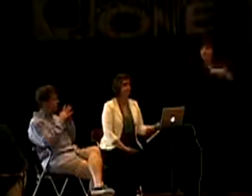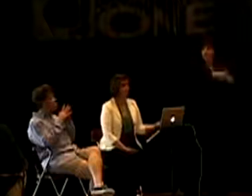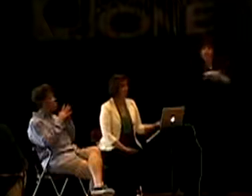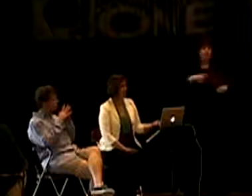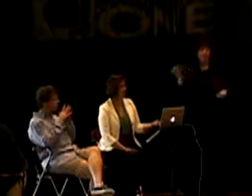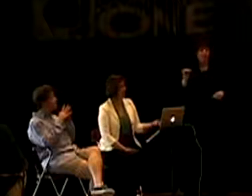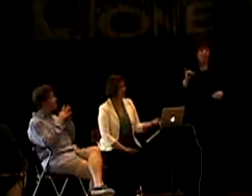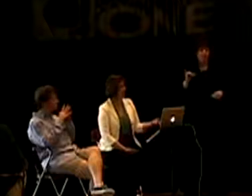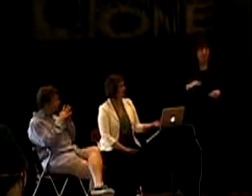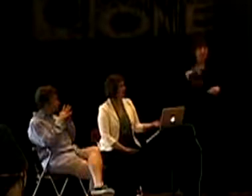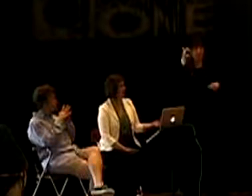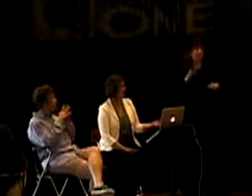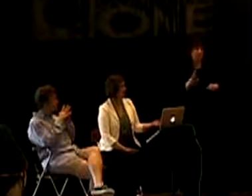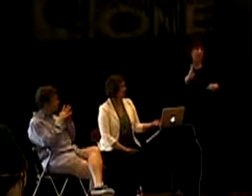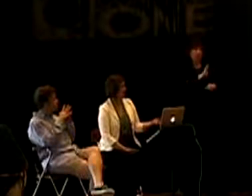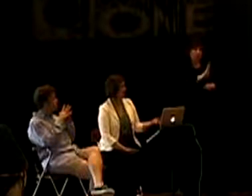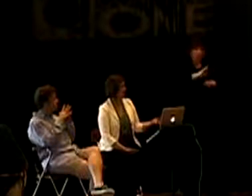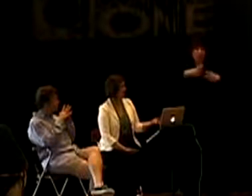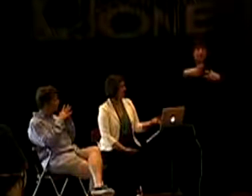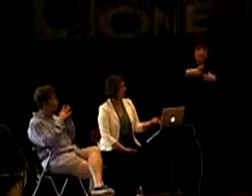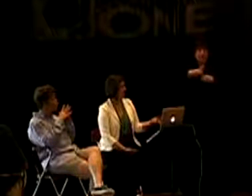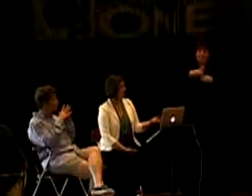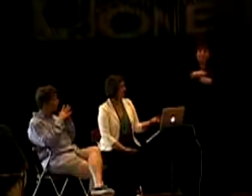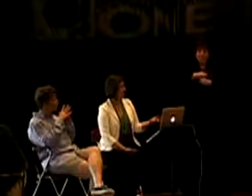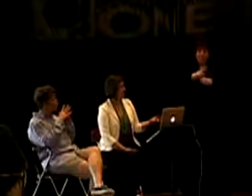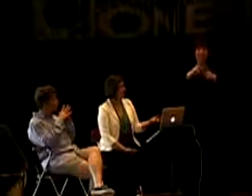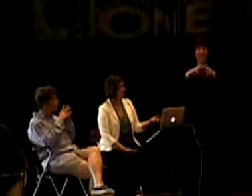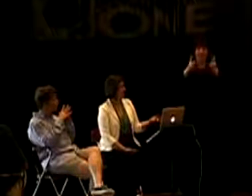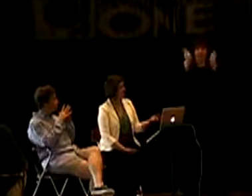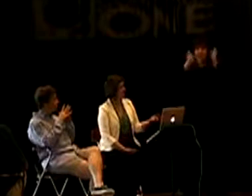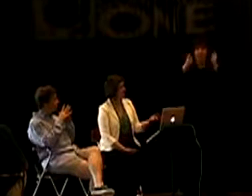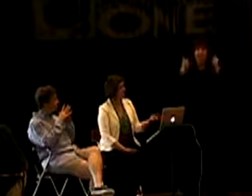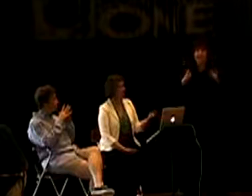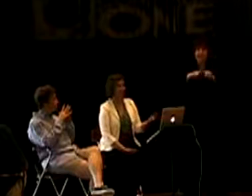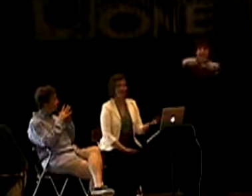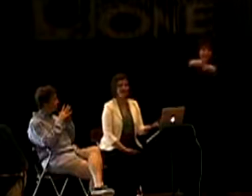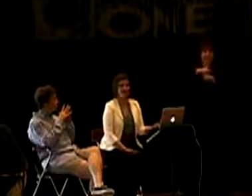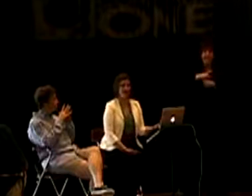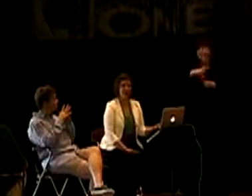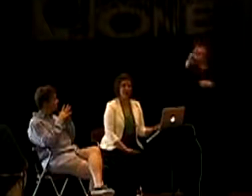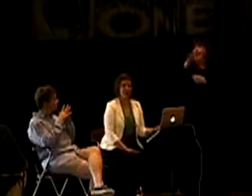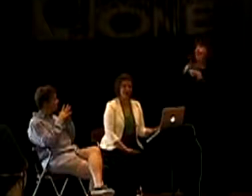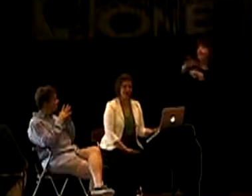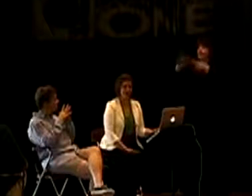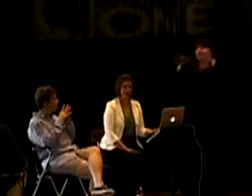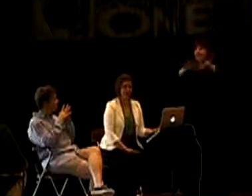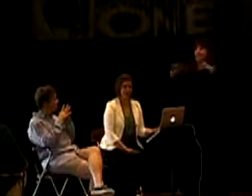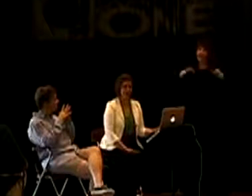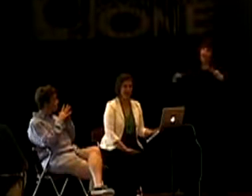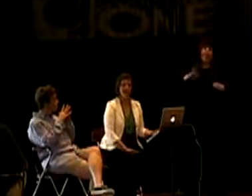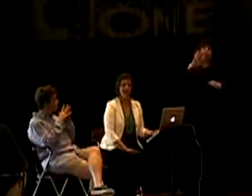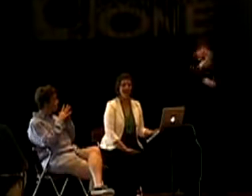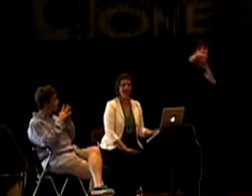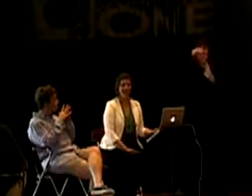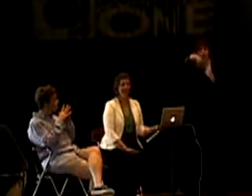So that's Aditi in a nutshell. Completely sort of not adequate to describe the complexity of her work, but